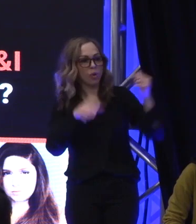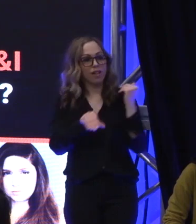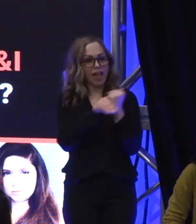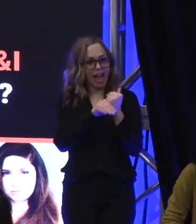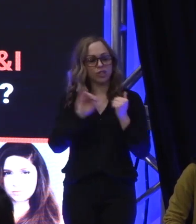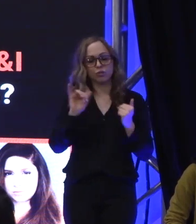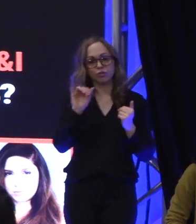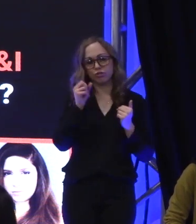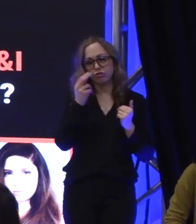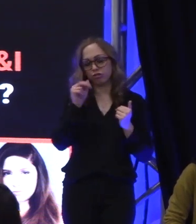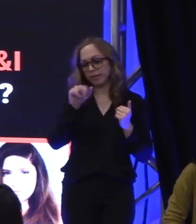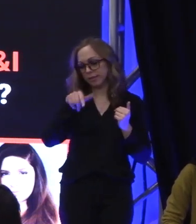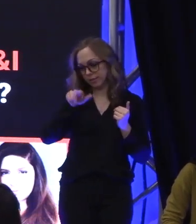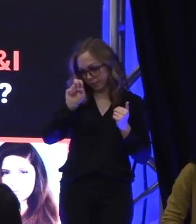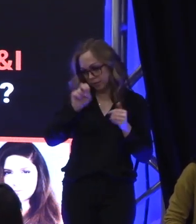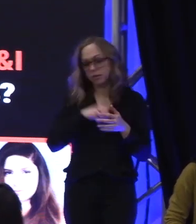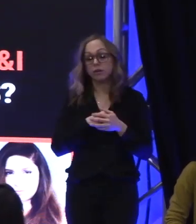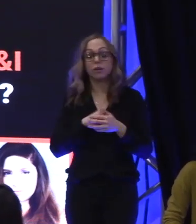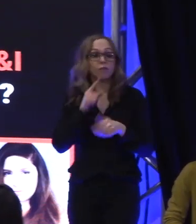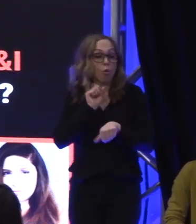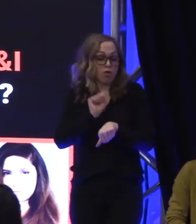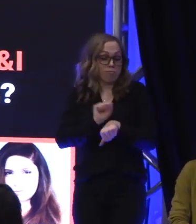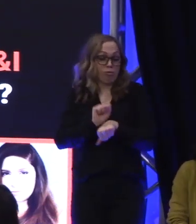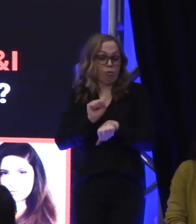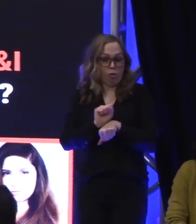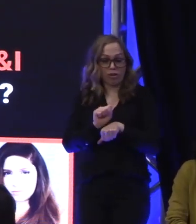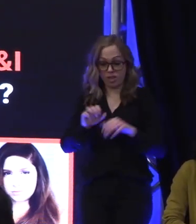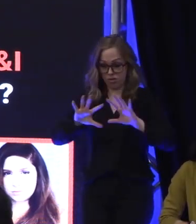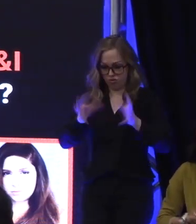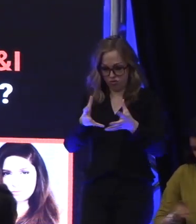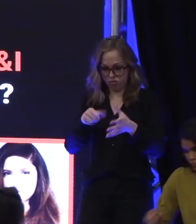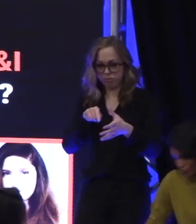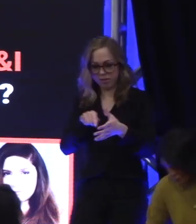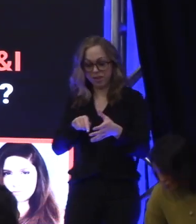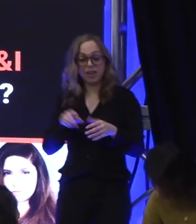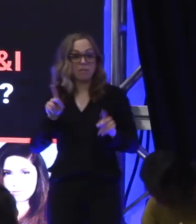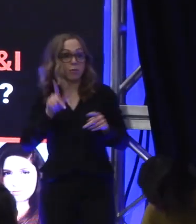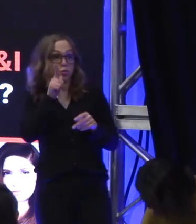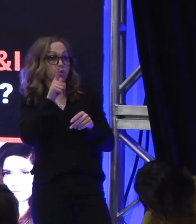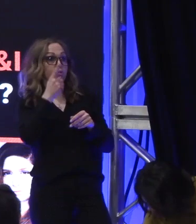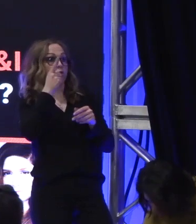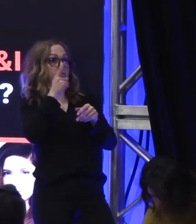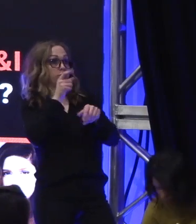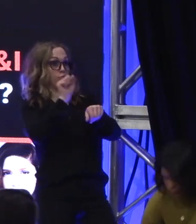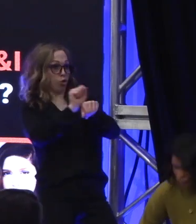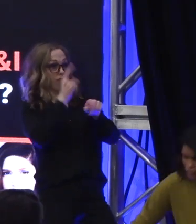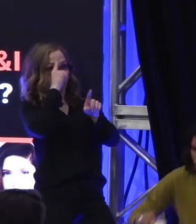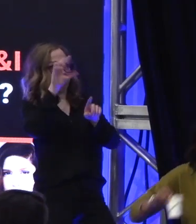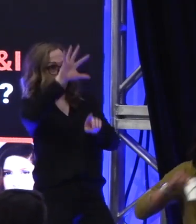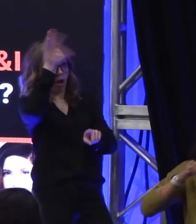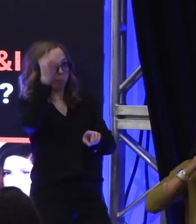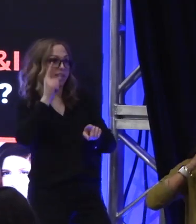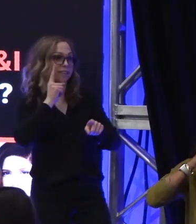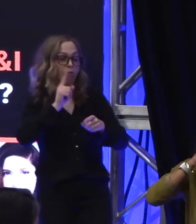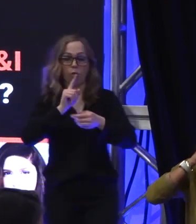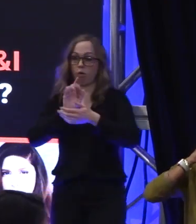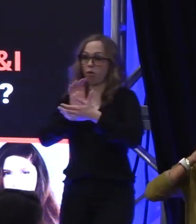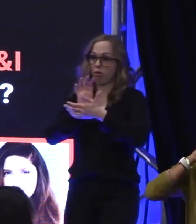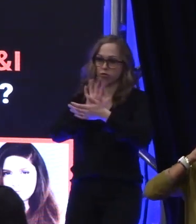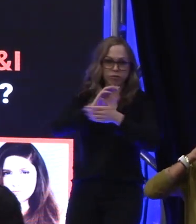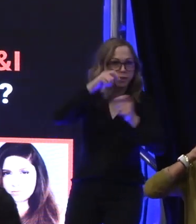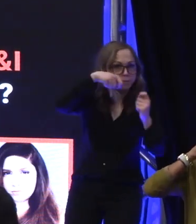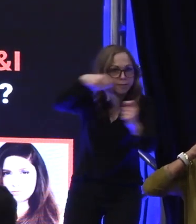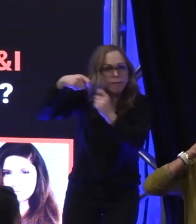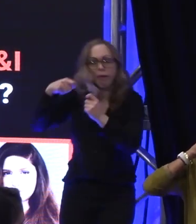think about the employee base, because ultimately these are the people who are working on behalf of the company to, whether it's make movies, whether it's to produce